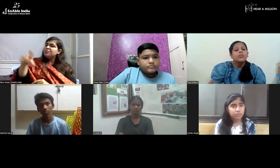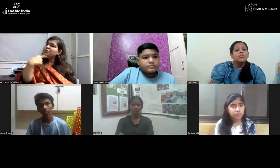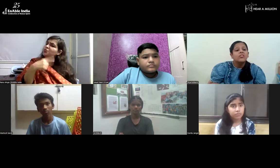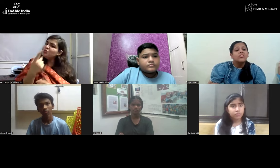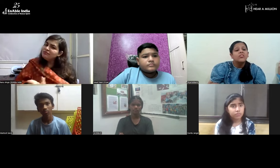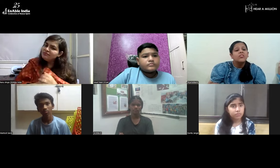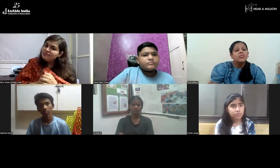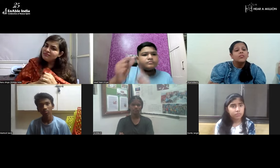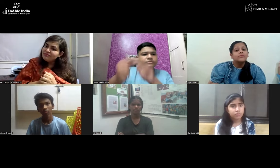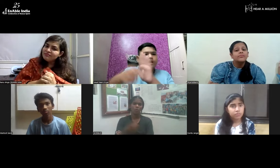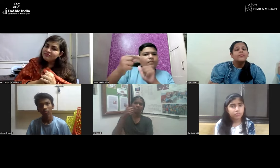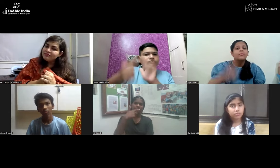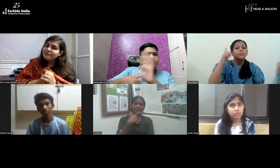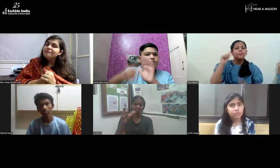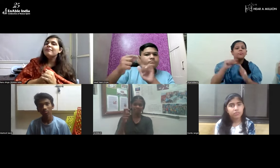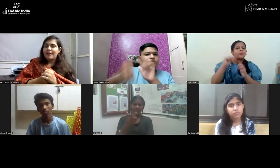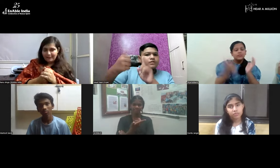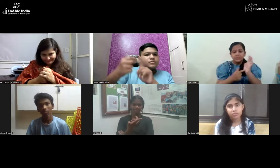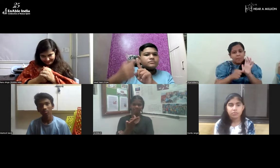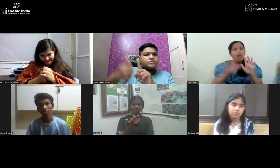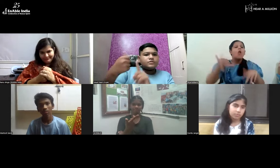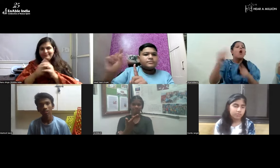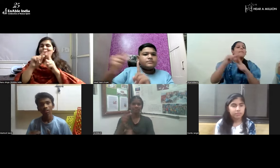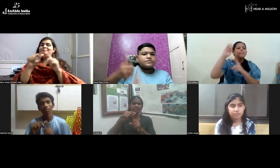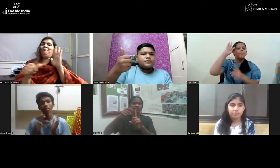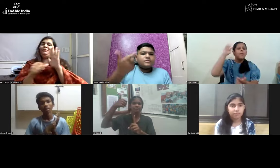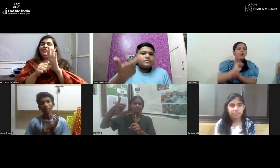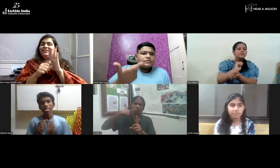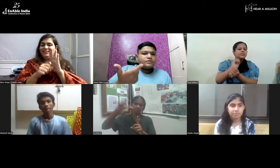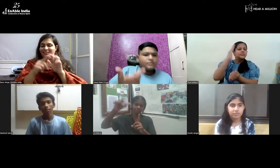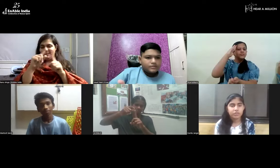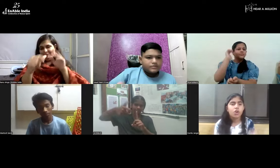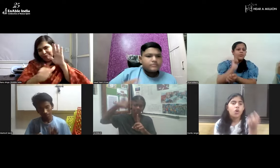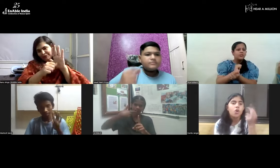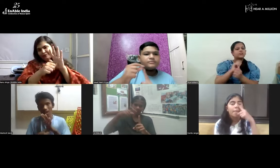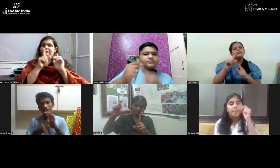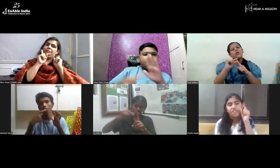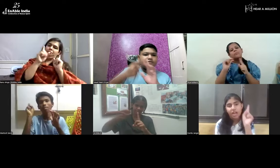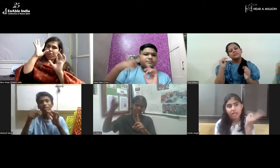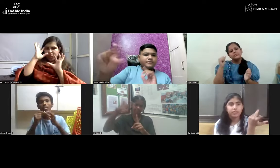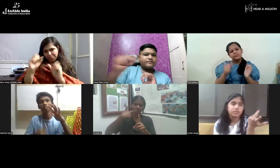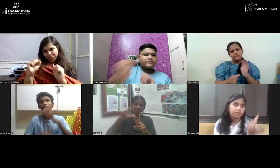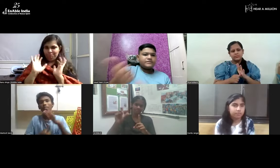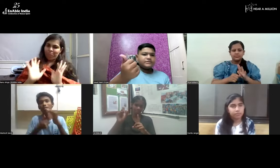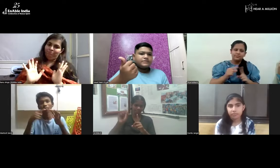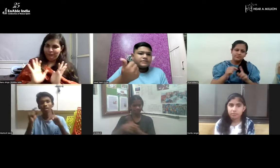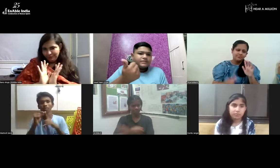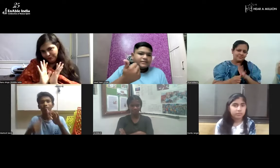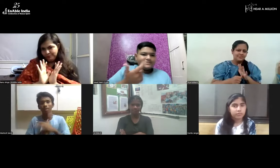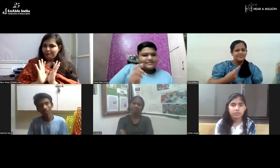here ISL skills. Good, good. Okay, I'm satisfied enough with the answers. Thank